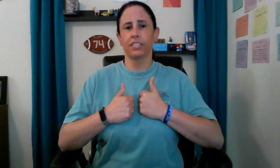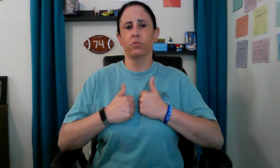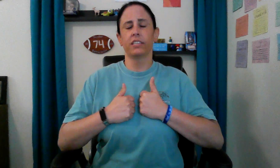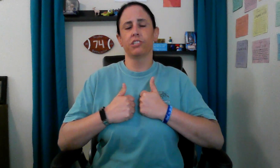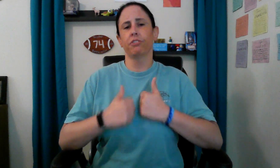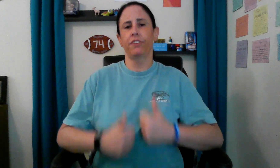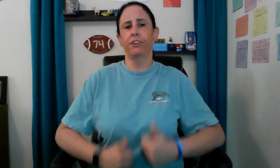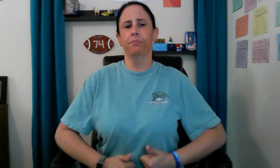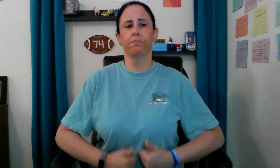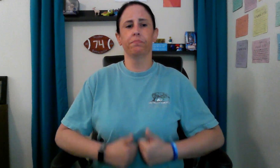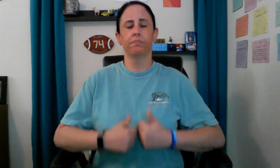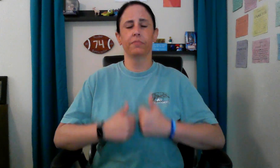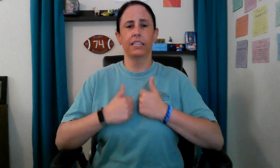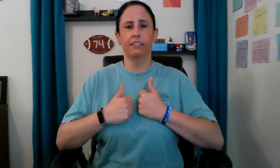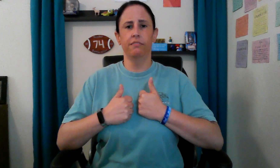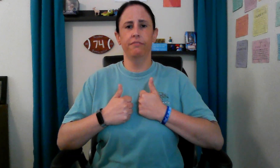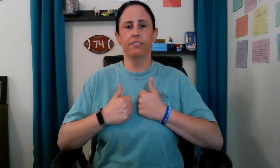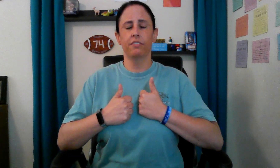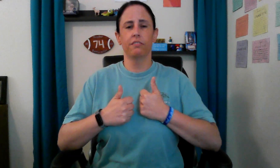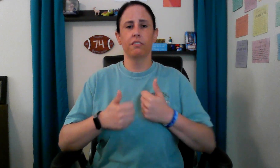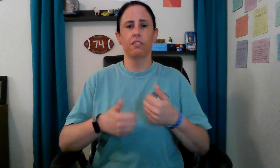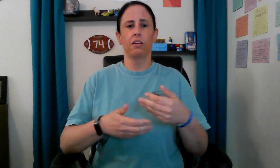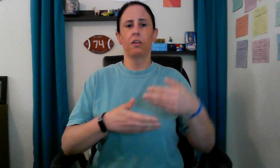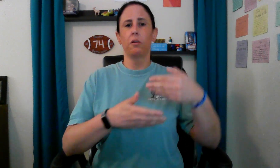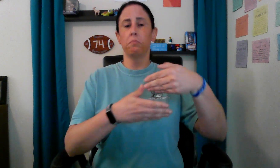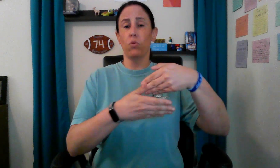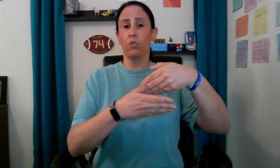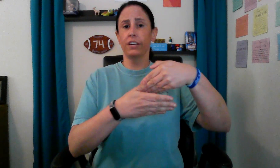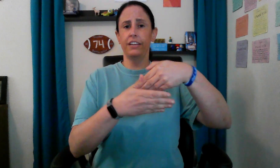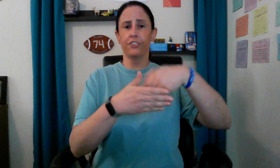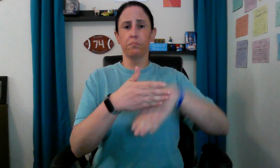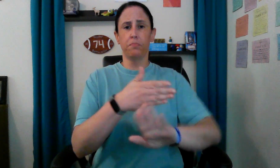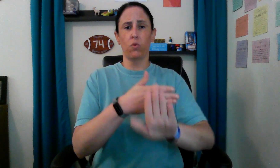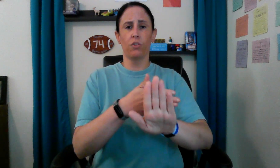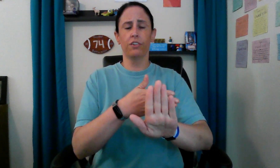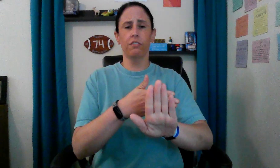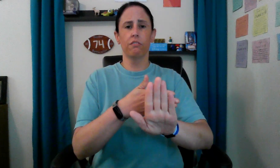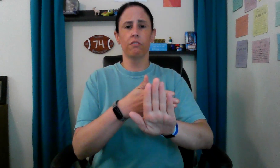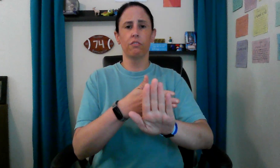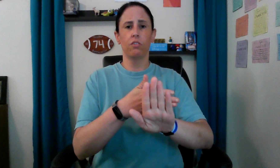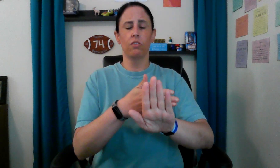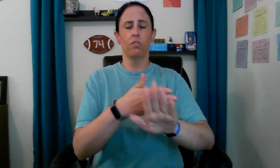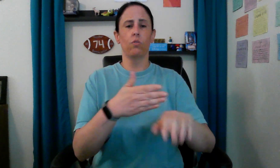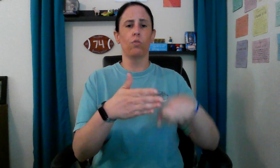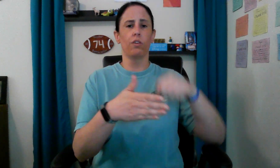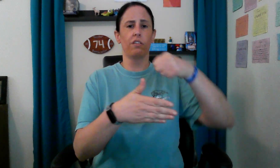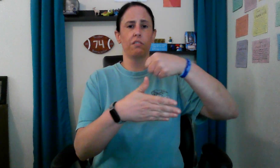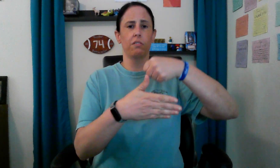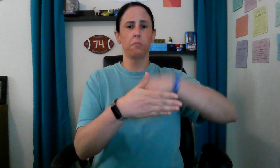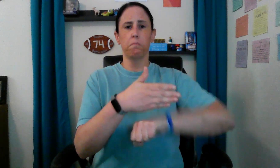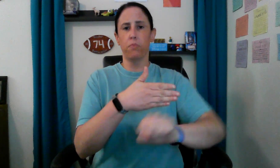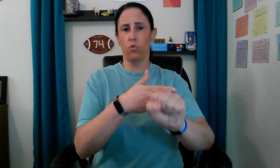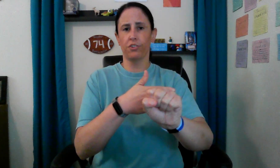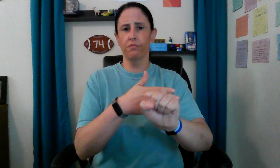one is a review. Live. Born, either born or born.